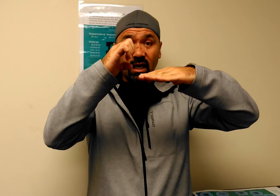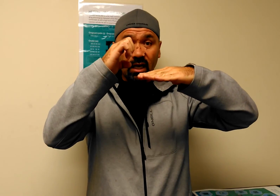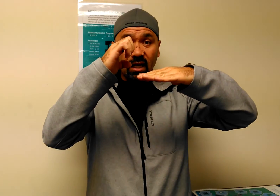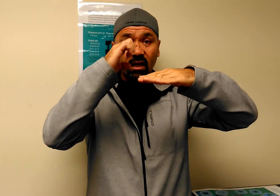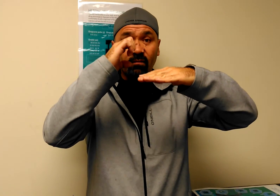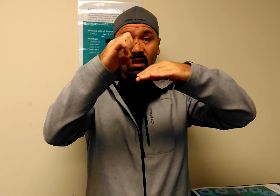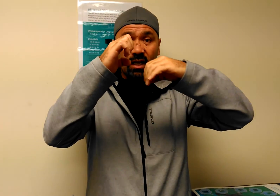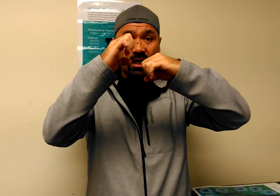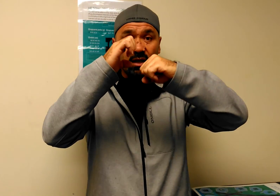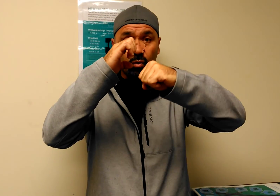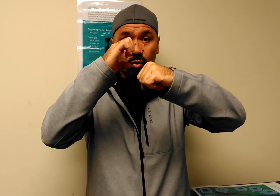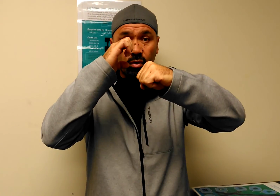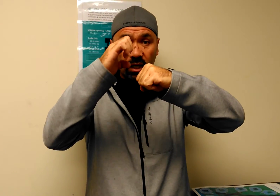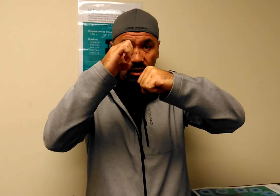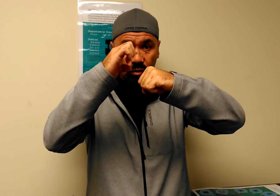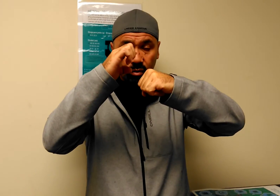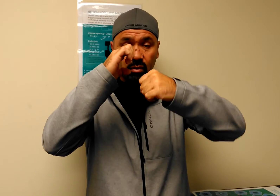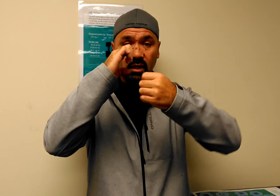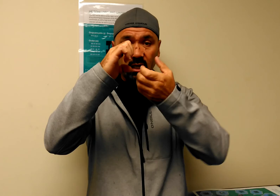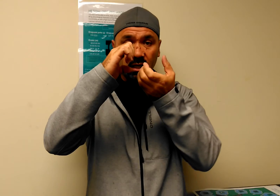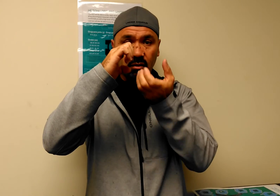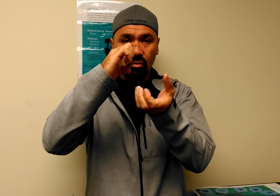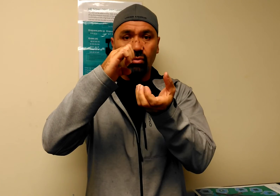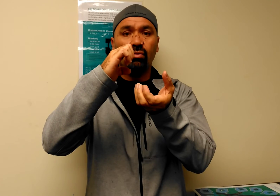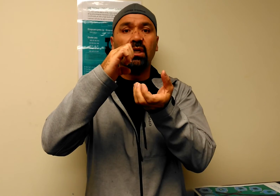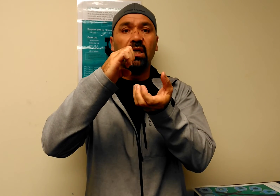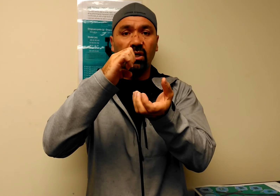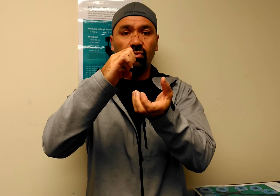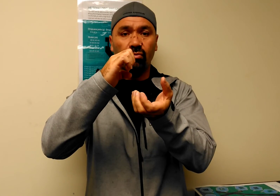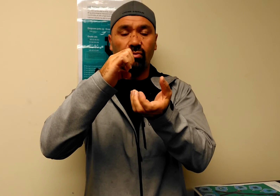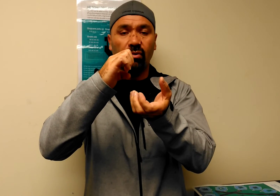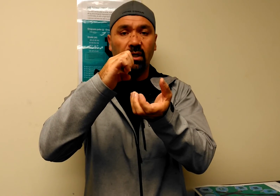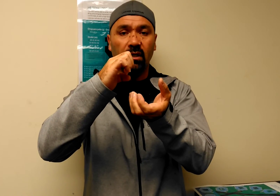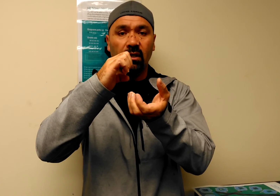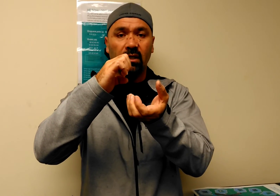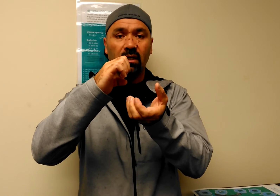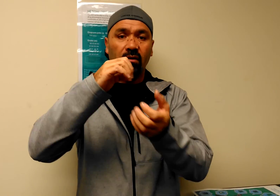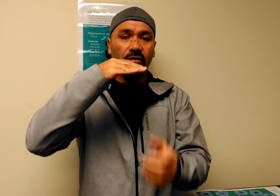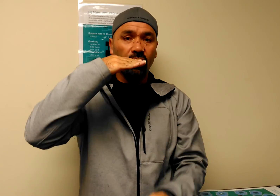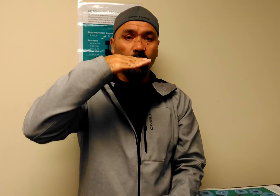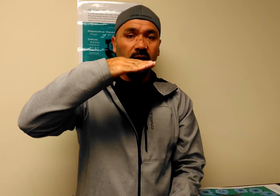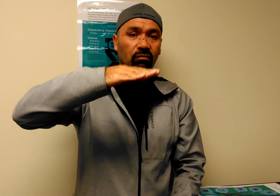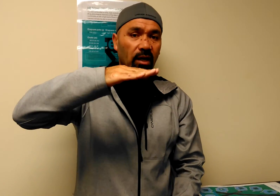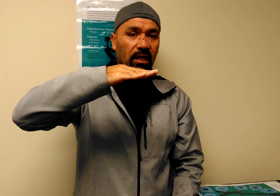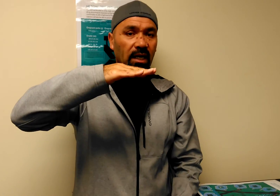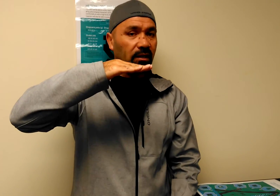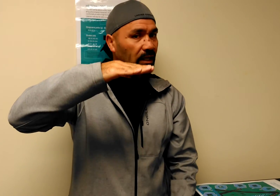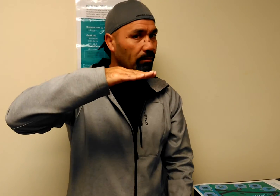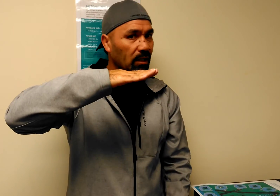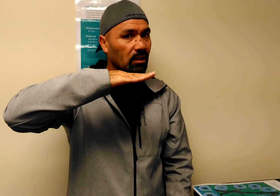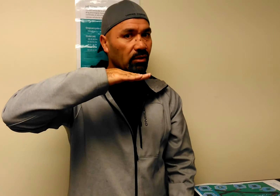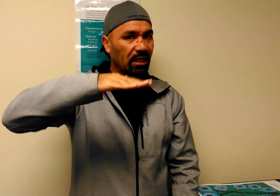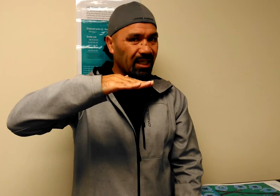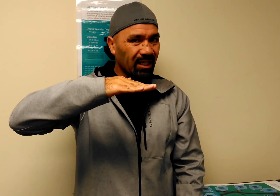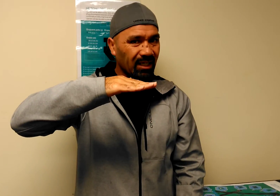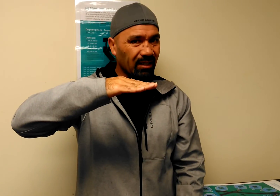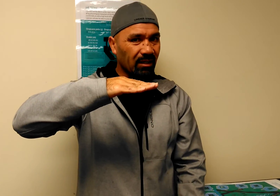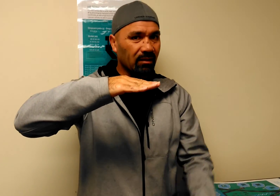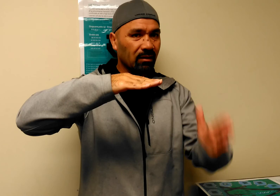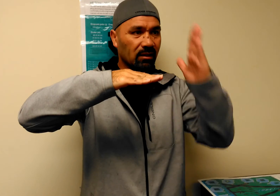a, e, o, eo, e, u, eu. Third one, right hand, linga mato, I.